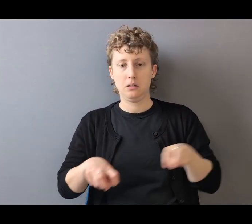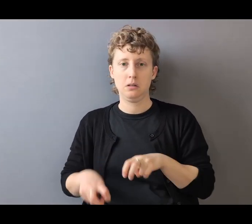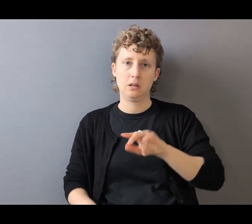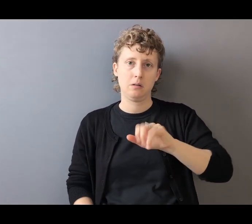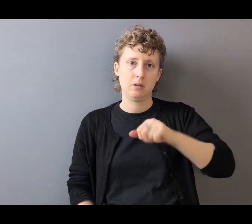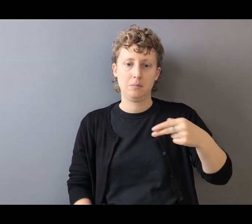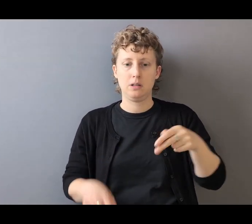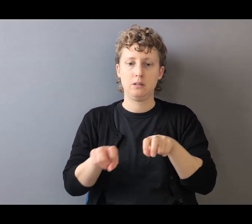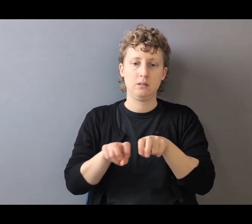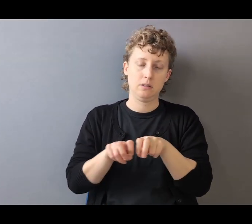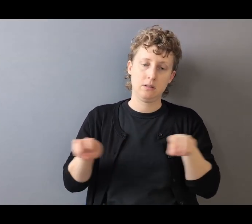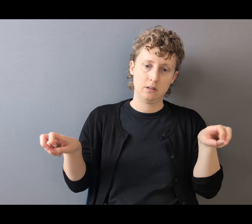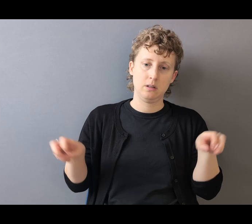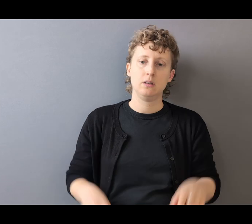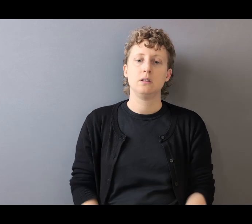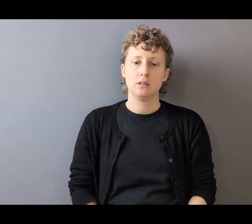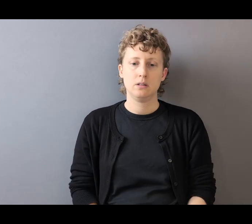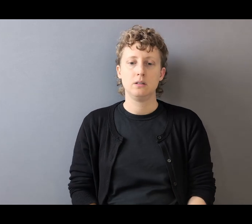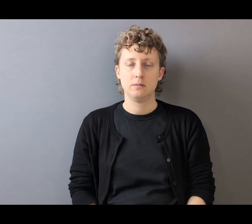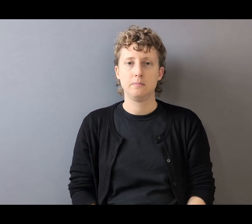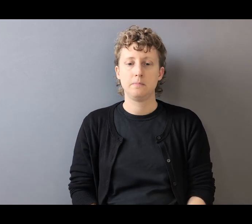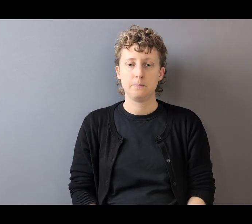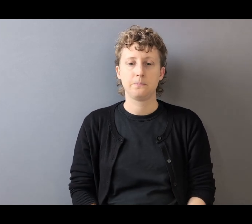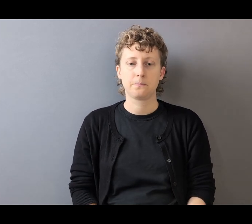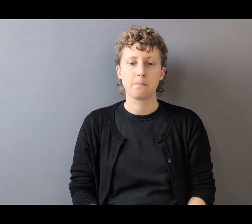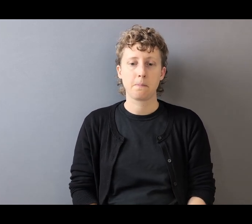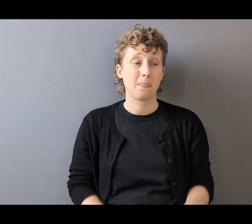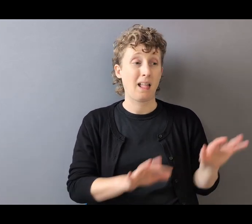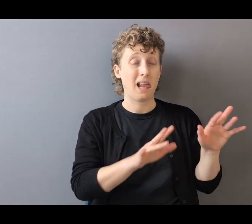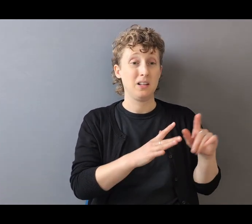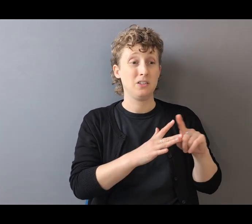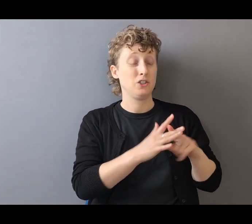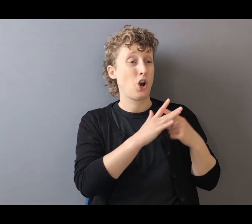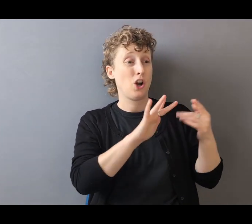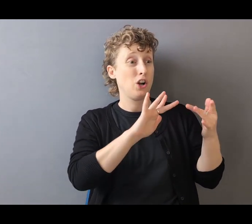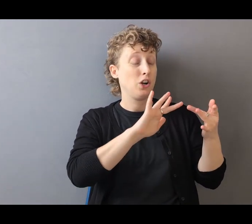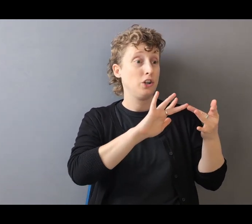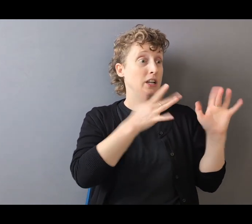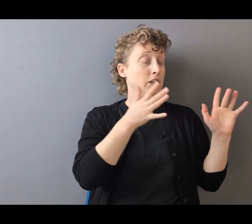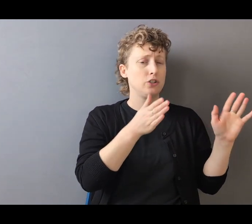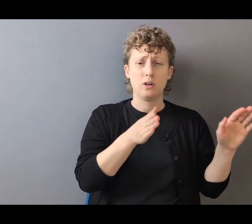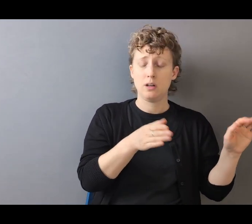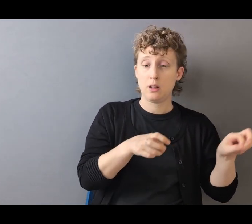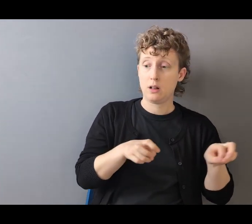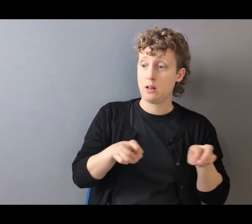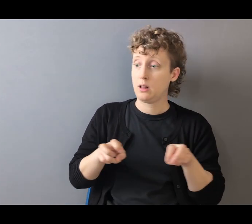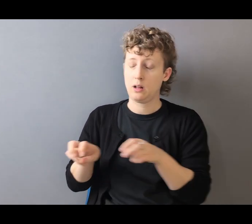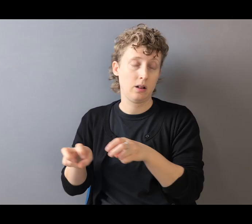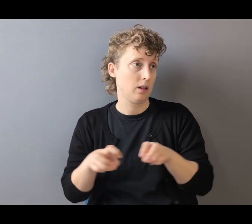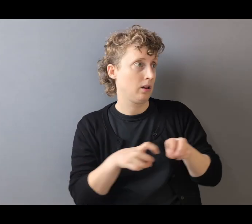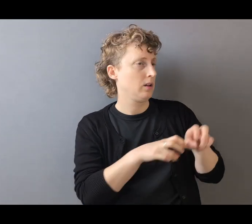environment. That didn't really work out the way we wanted. So we are now kind of, again, focusing too much, in my view, on the digital